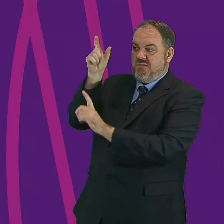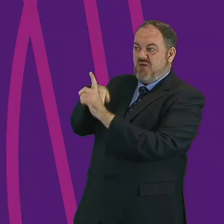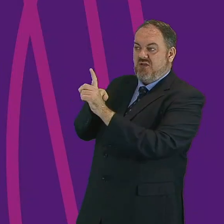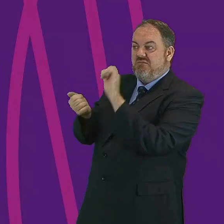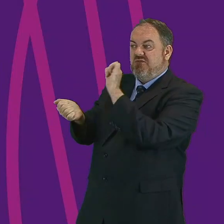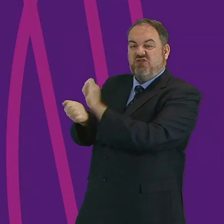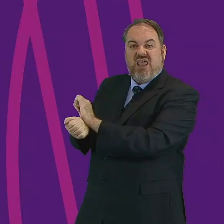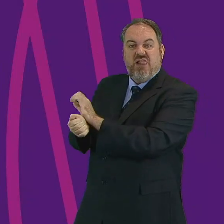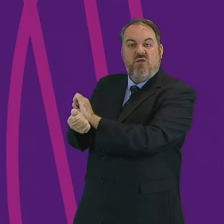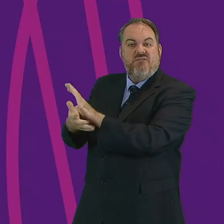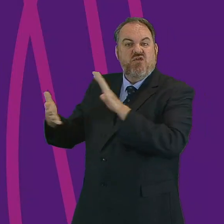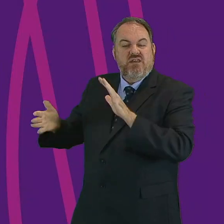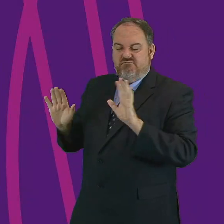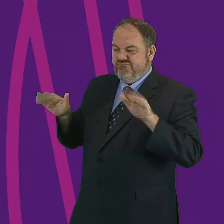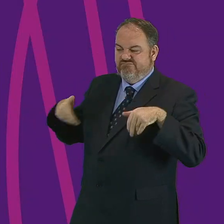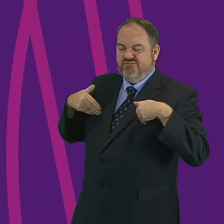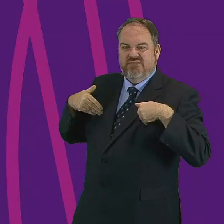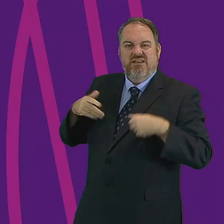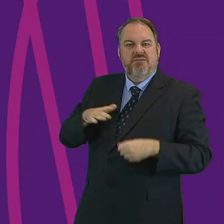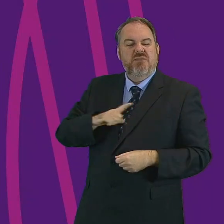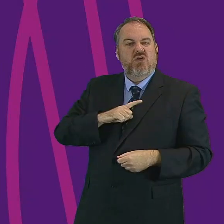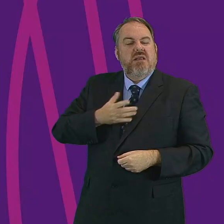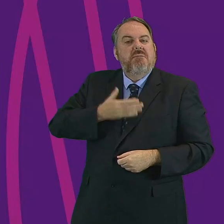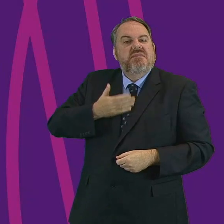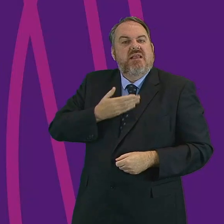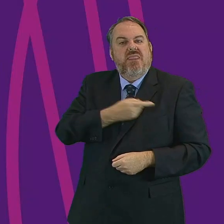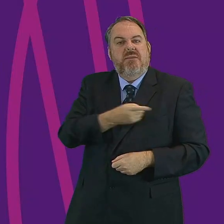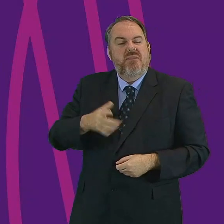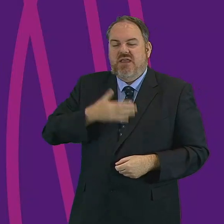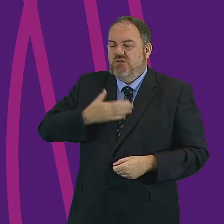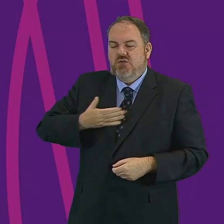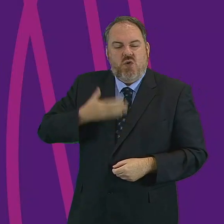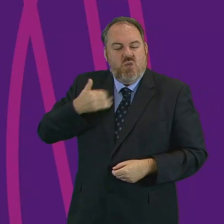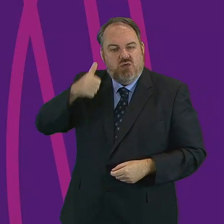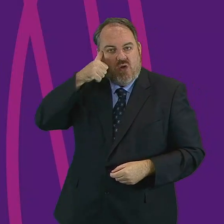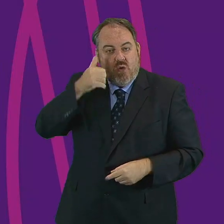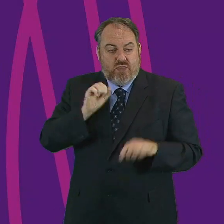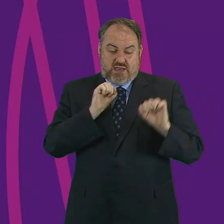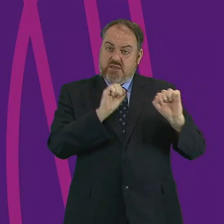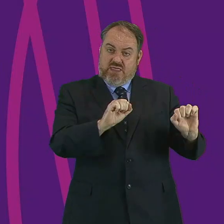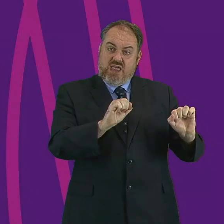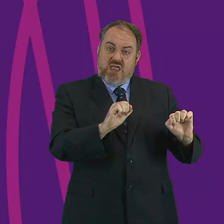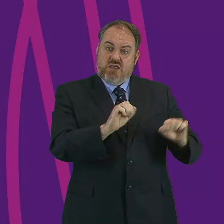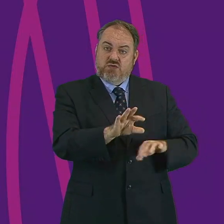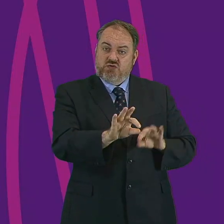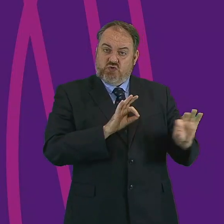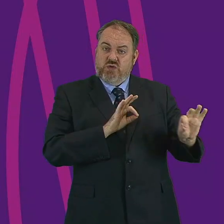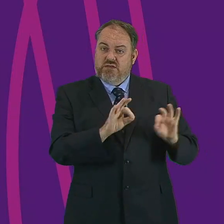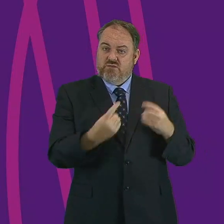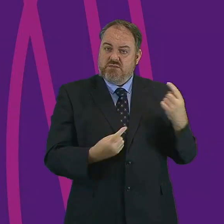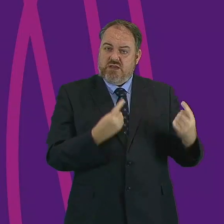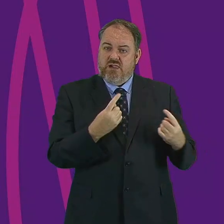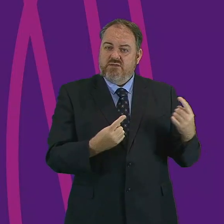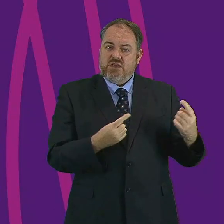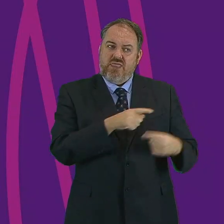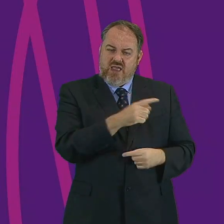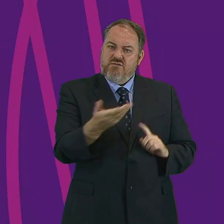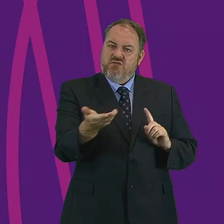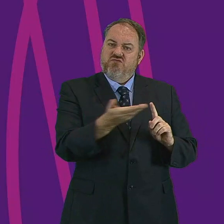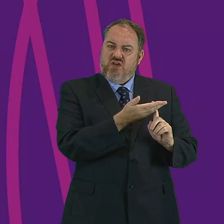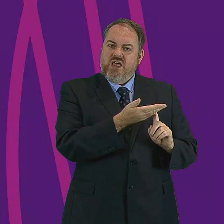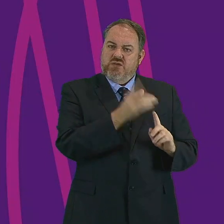victims they find that that is re-traumatising for them. So it is really important, and it is right, that victims have the ability